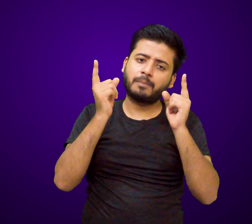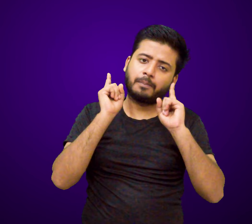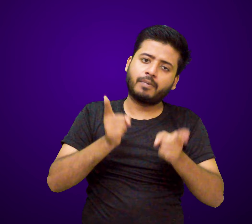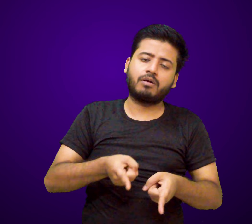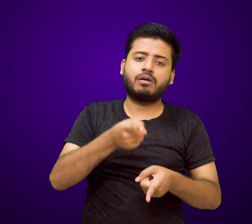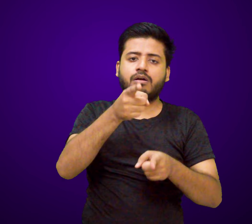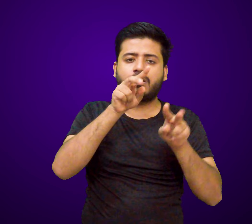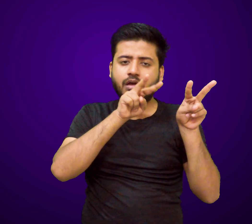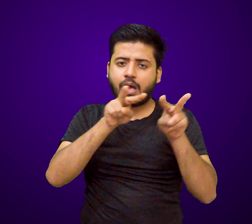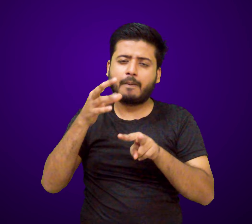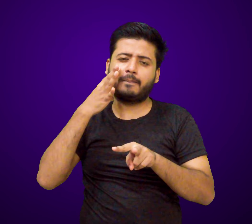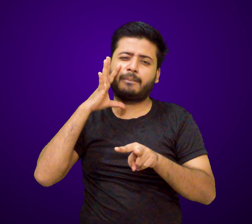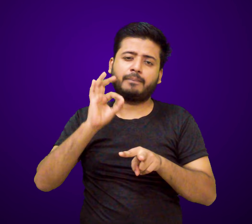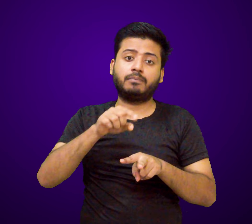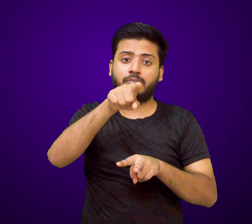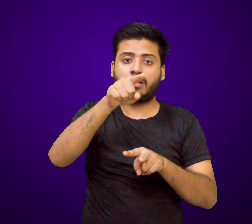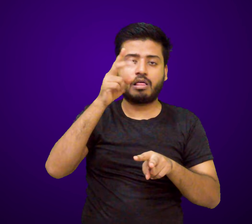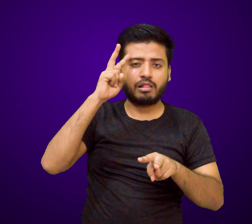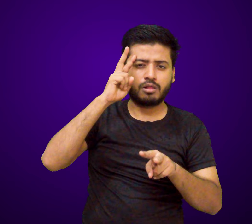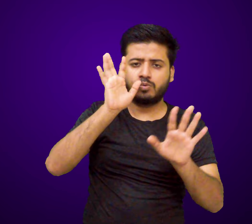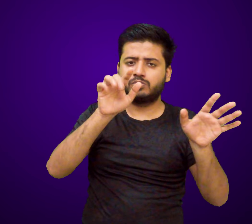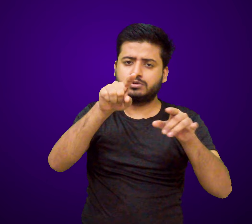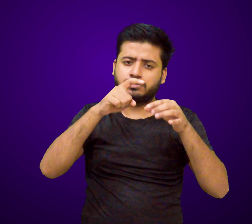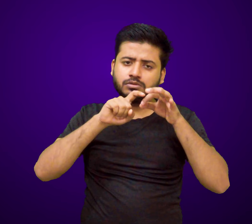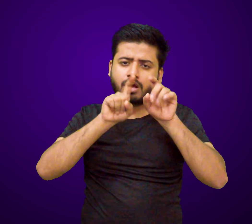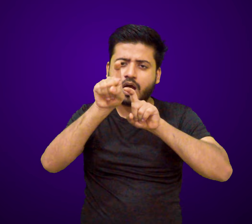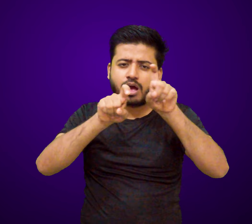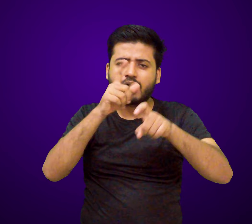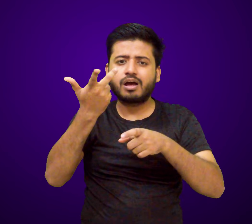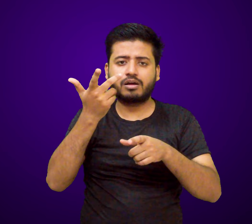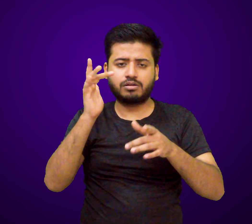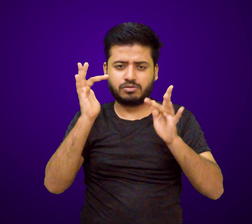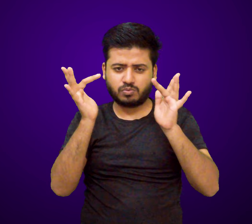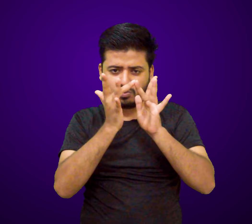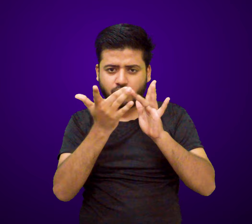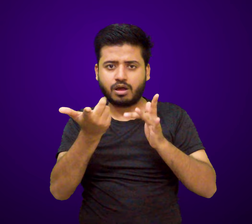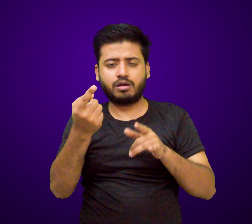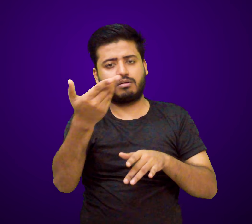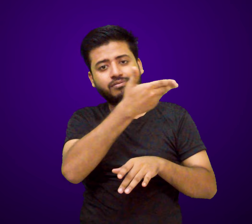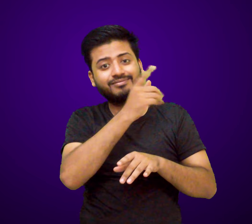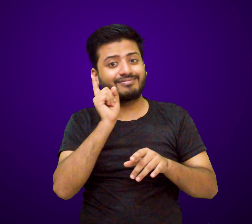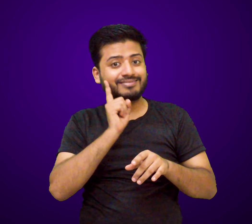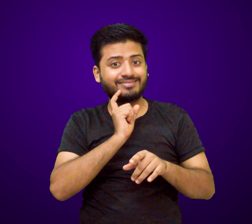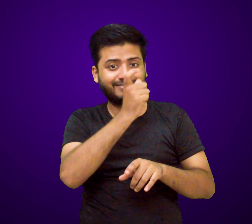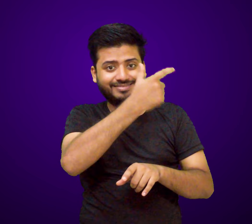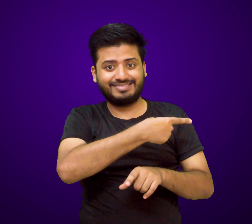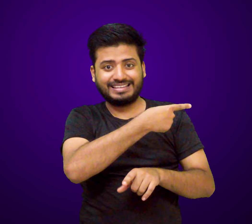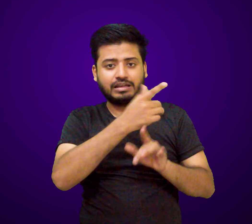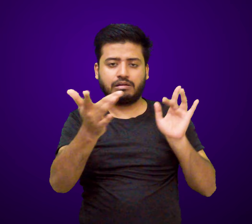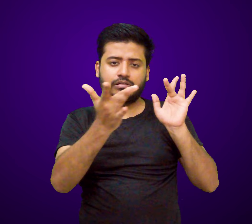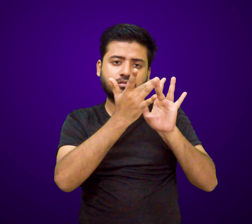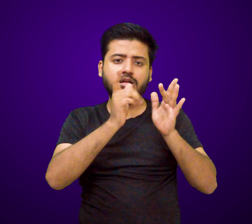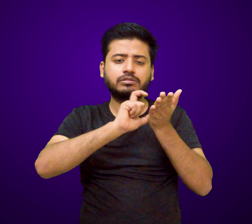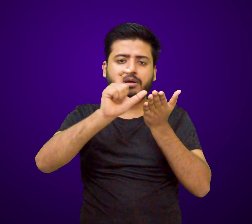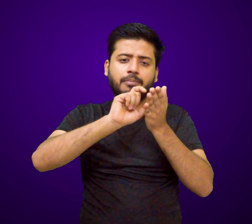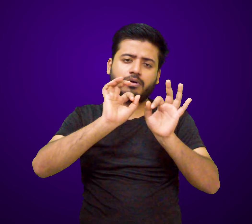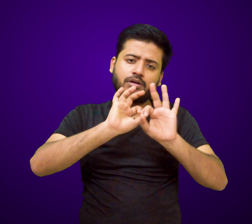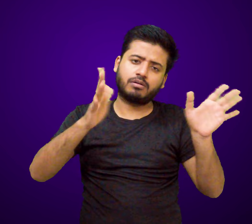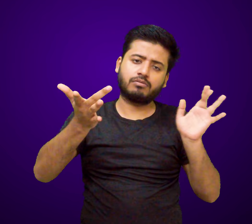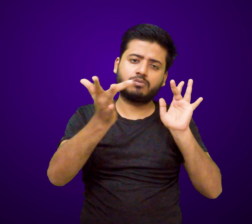the reviewer. Vague. My back pain makes it hard to walk. Specific. I experience sharp, throbbing